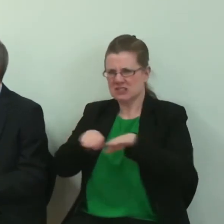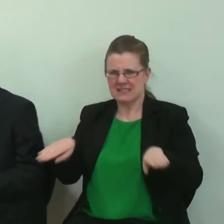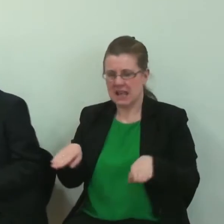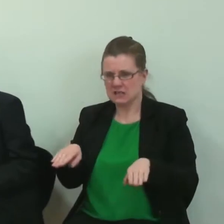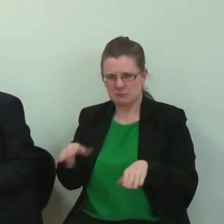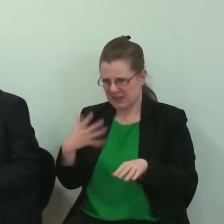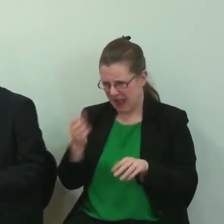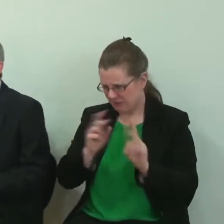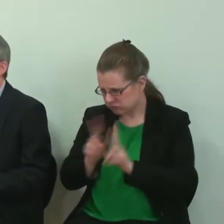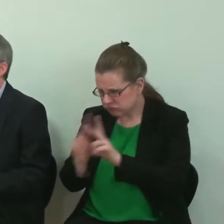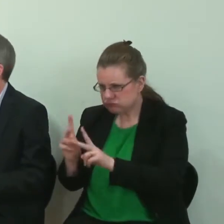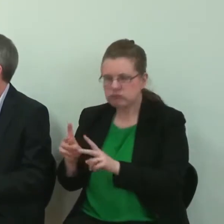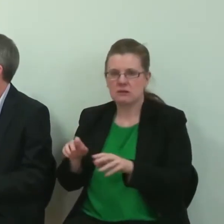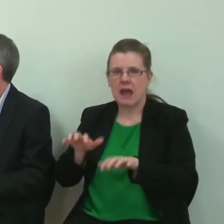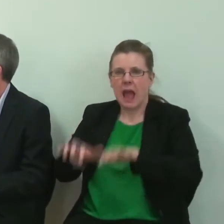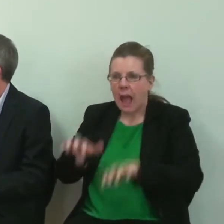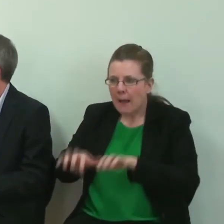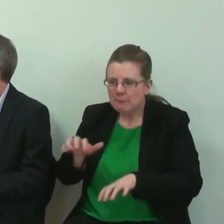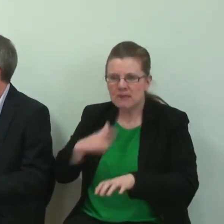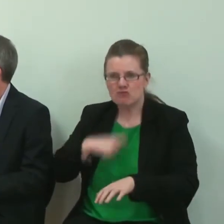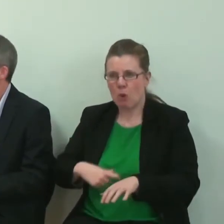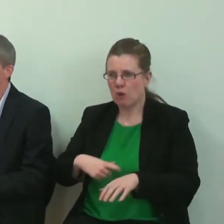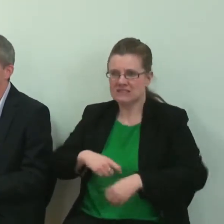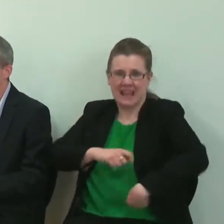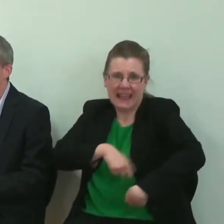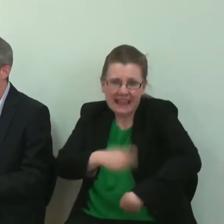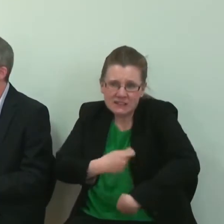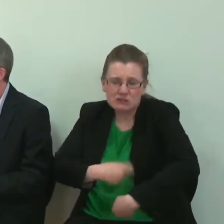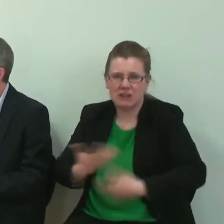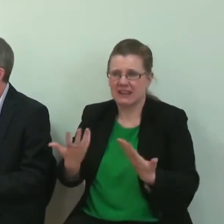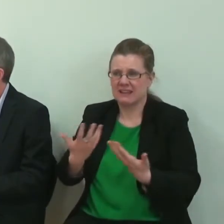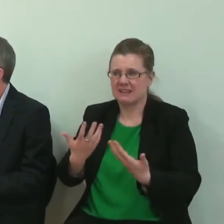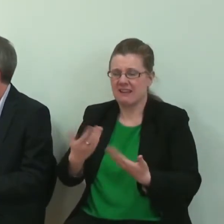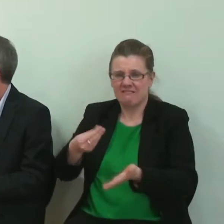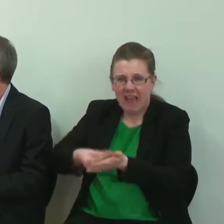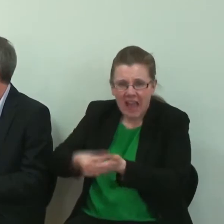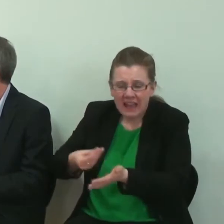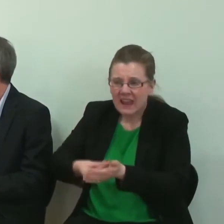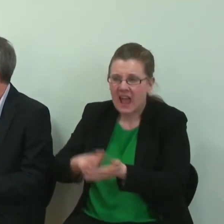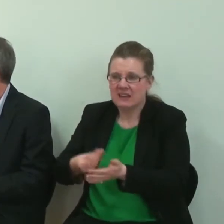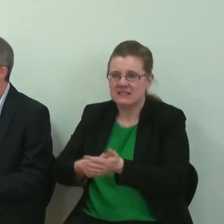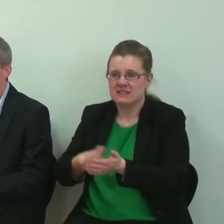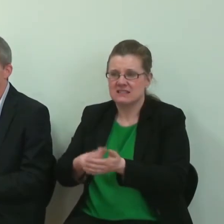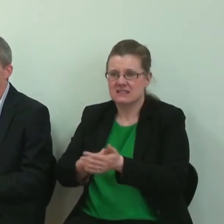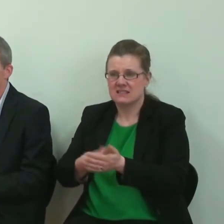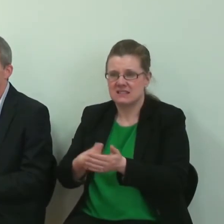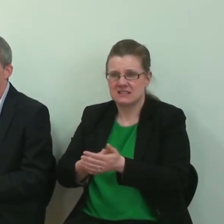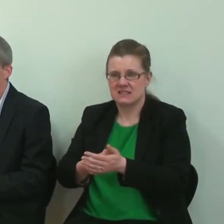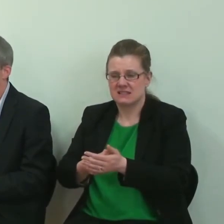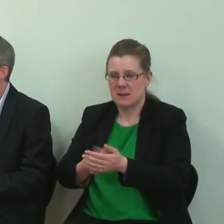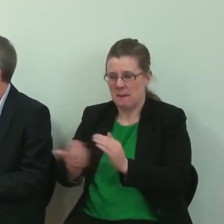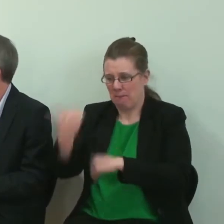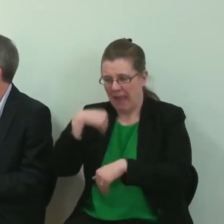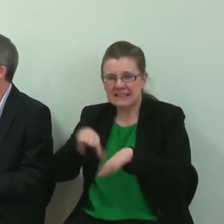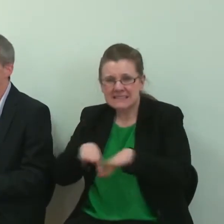sorts of roles: administration, catering, absolutely, finance, backstage. You know, loads of different things.